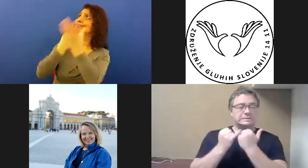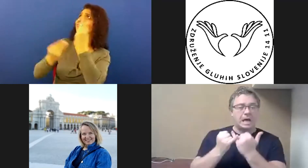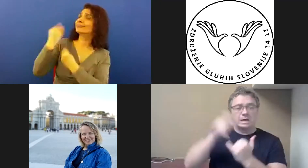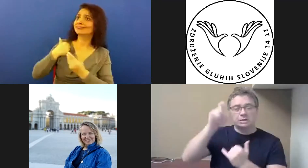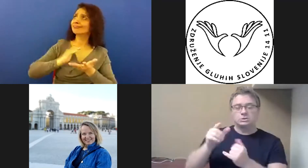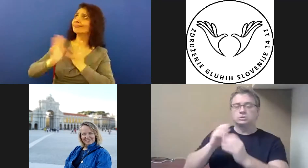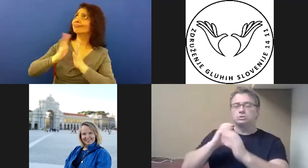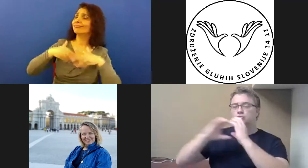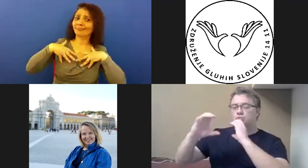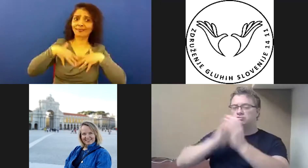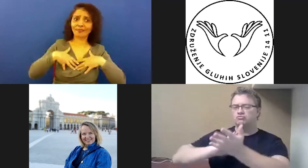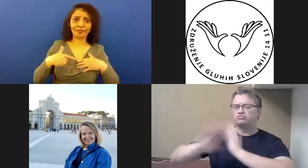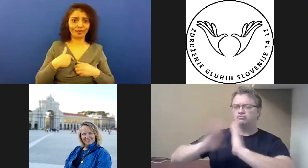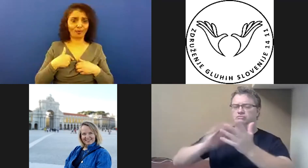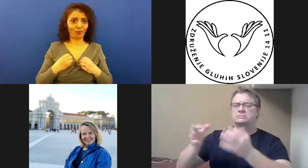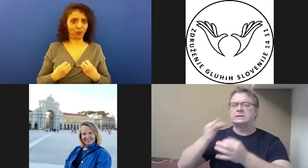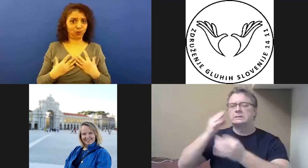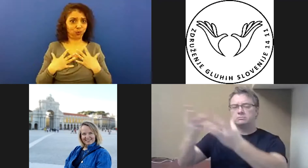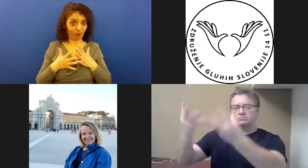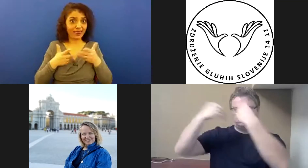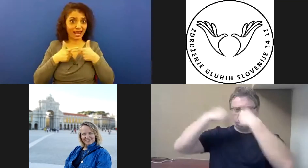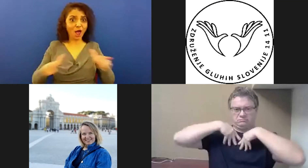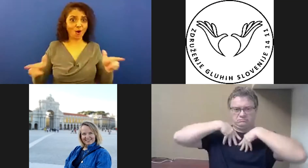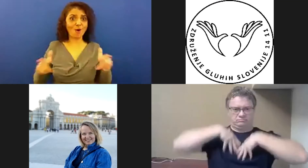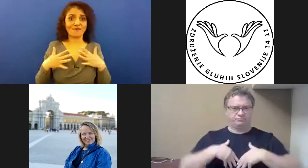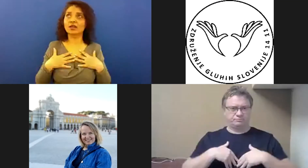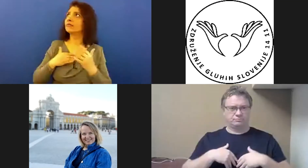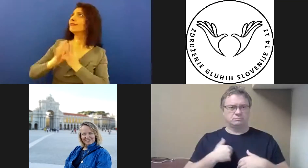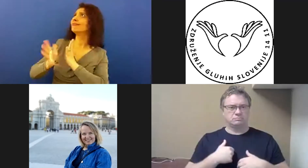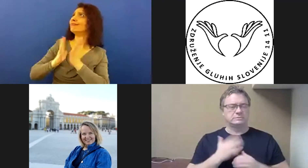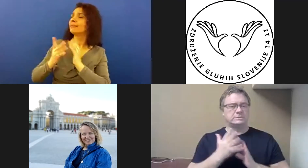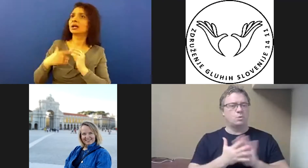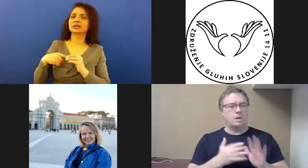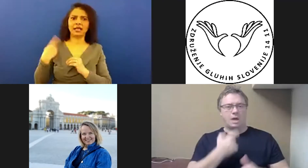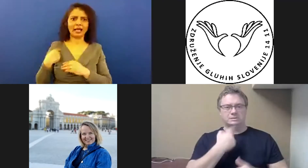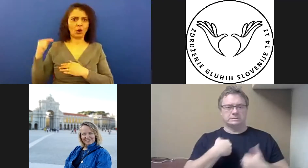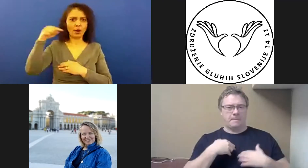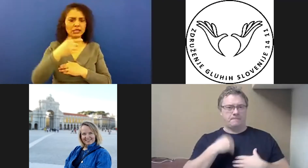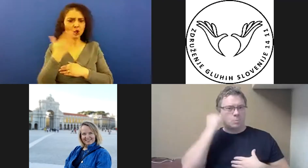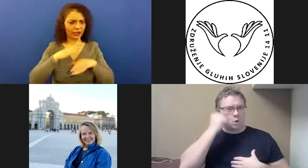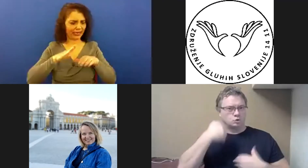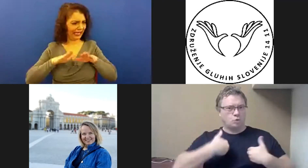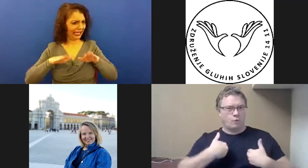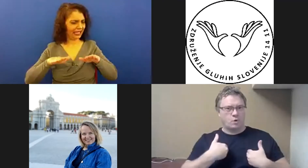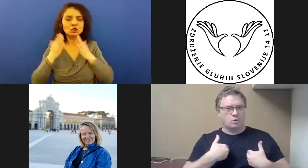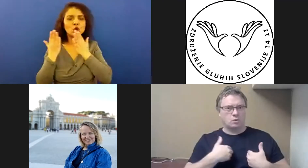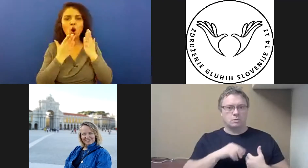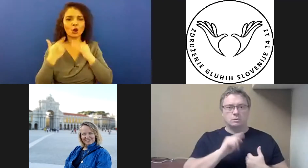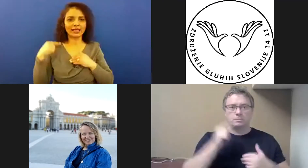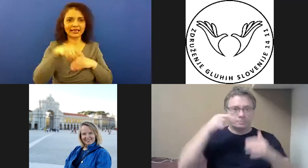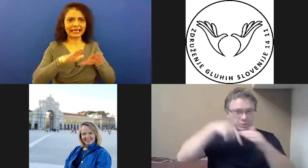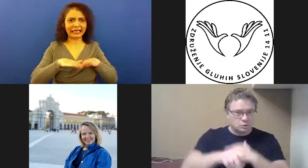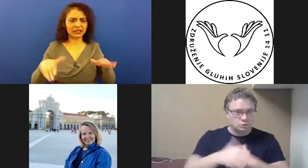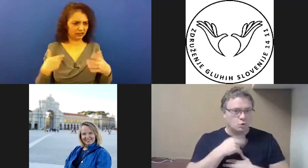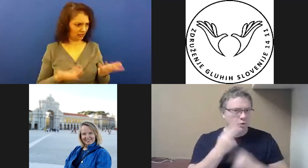My father and mother had talked to me, had signed to me from the moment I was born. So I was raised with the language.